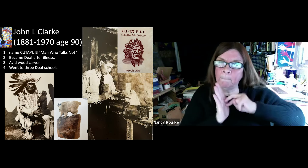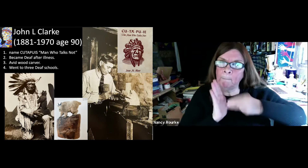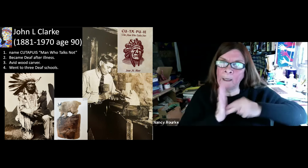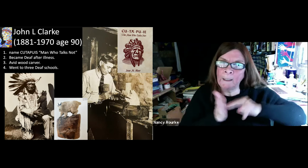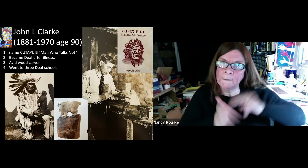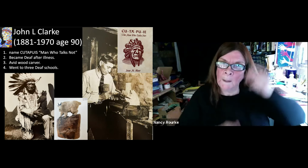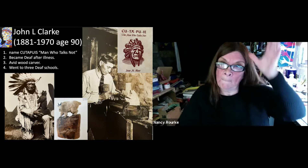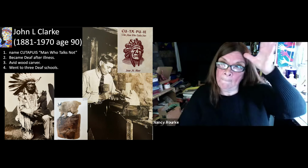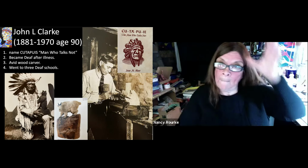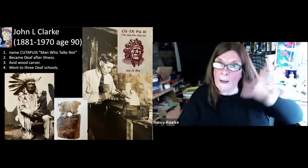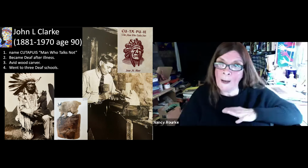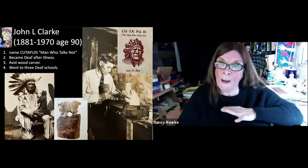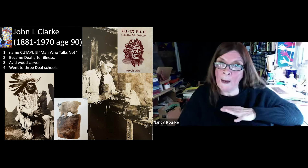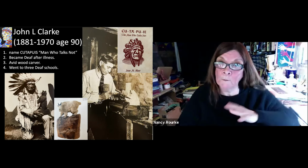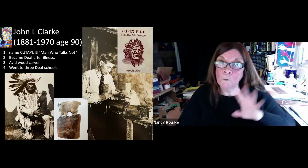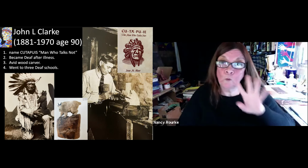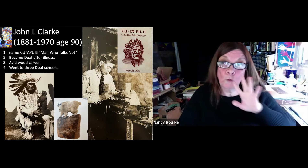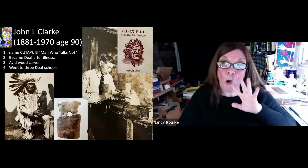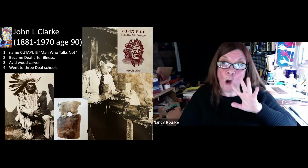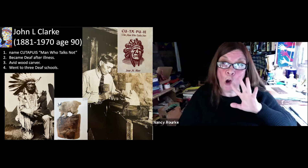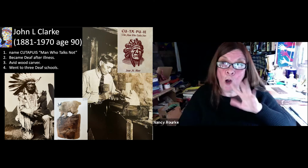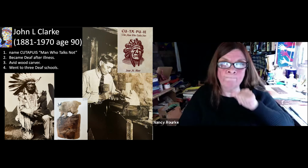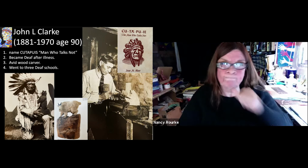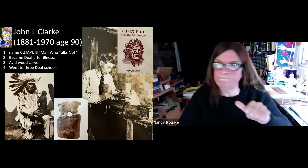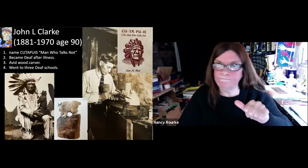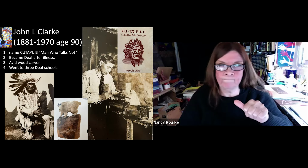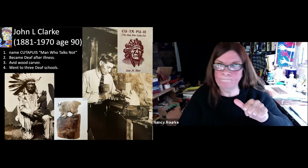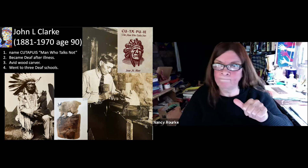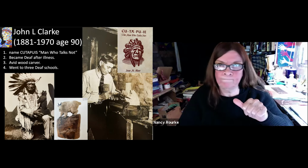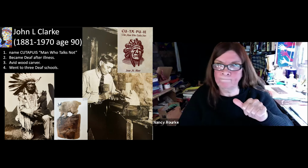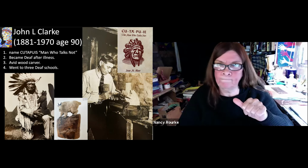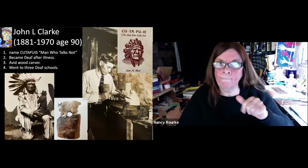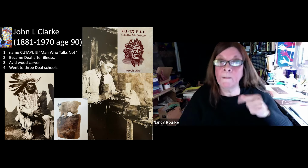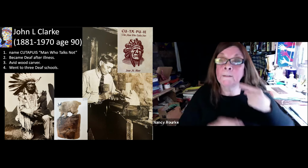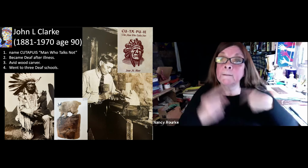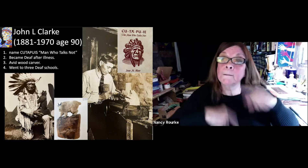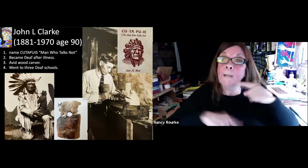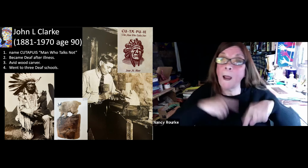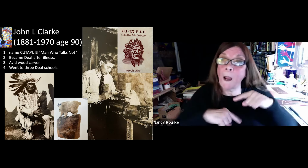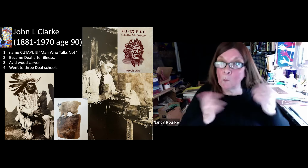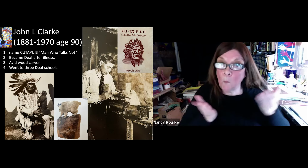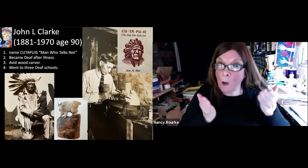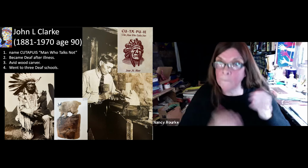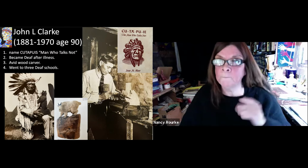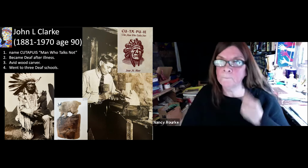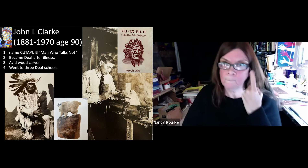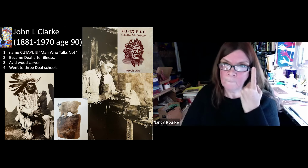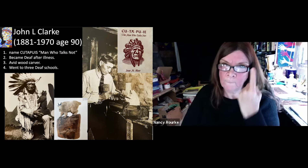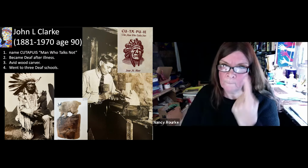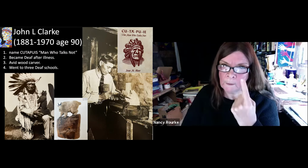Cutapui. Cutapui. Means. The man. Who does not talk.